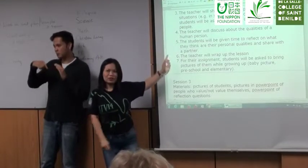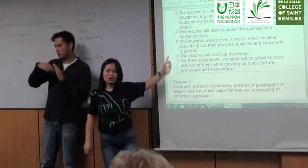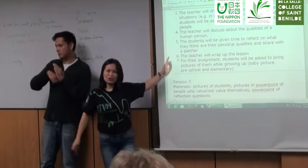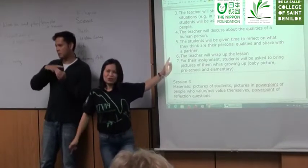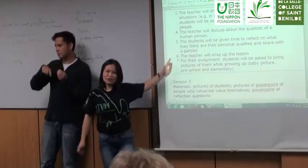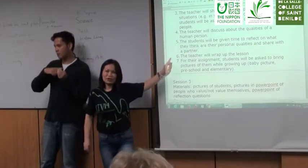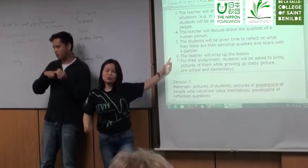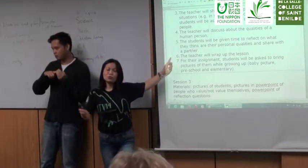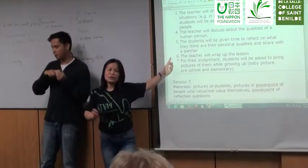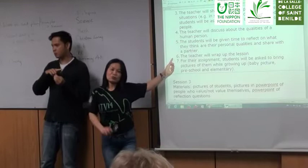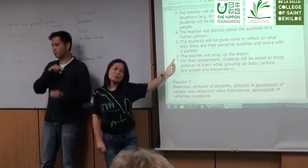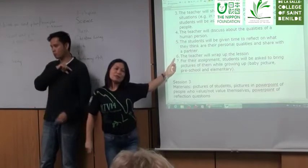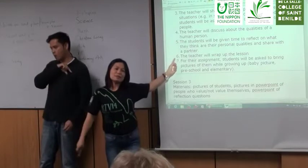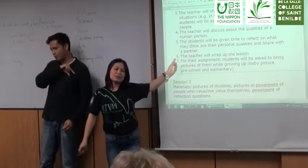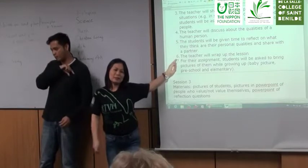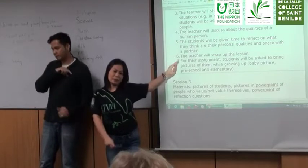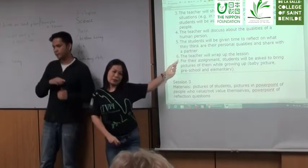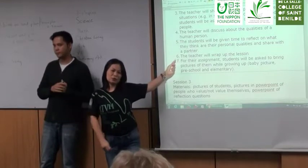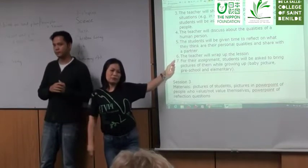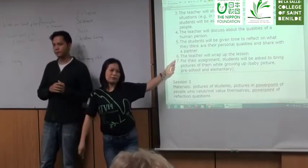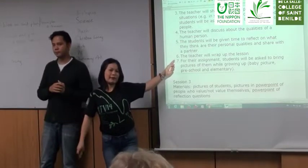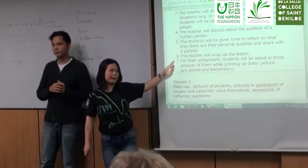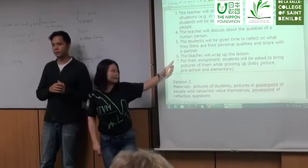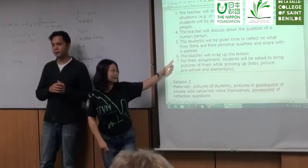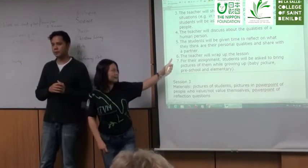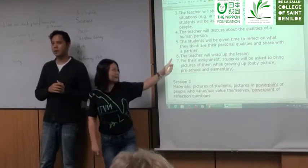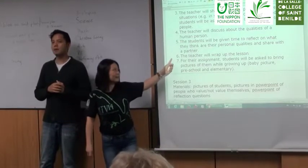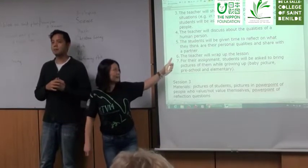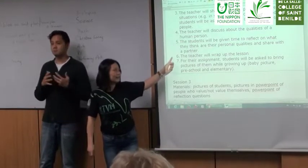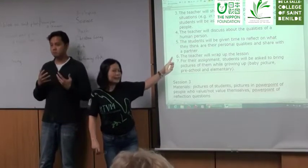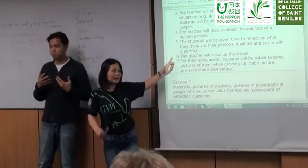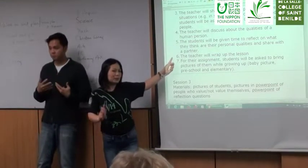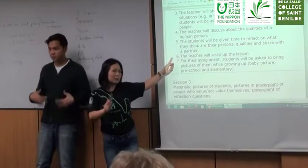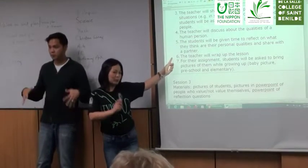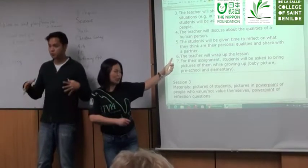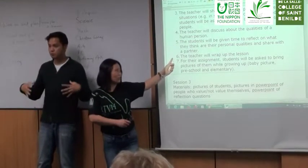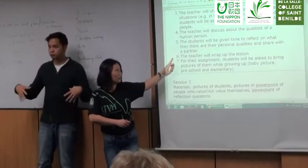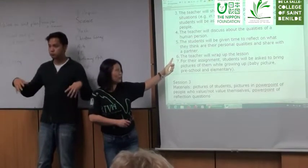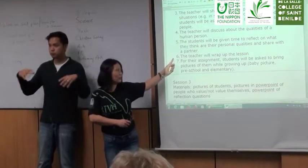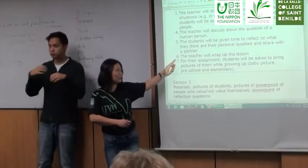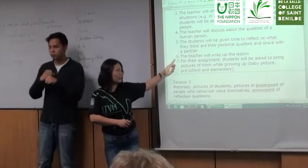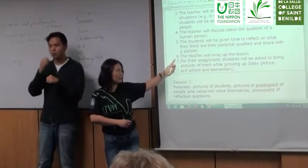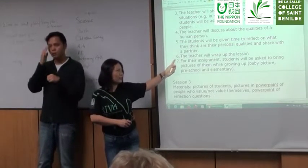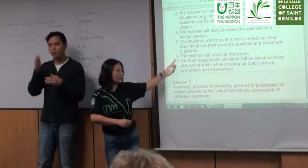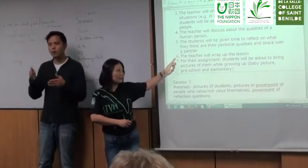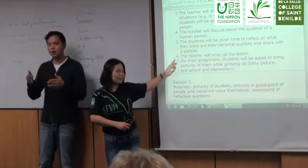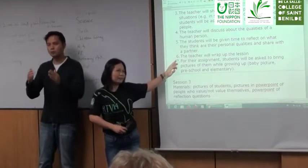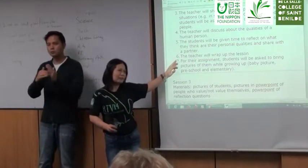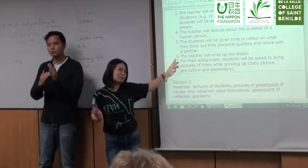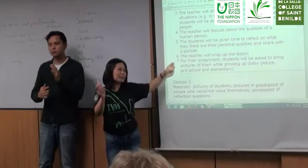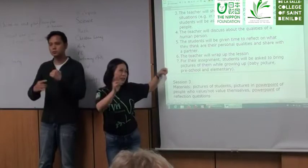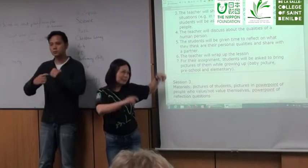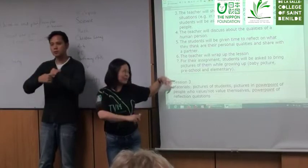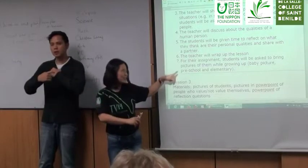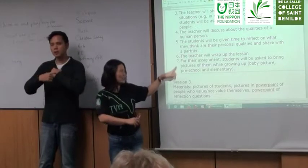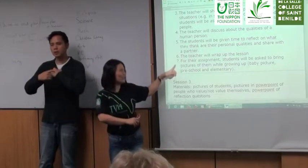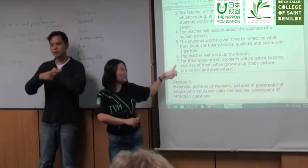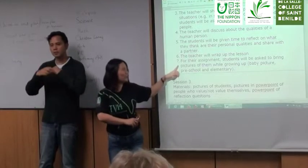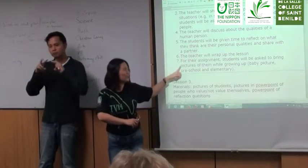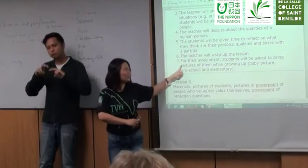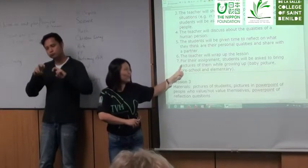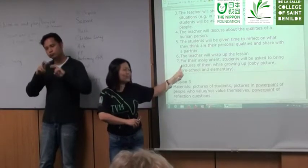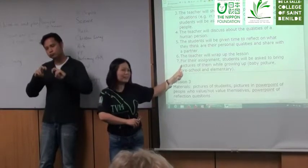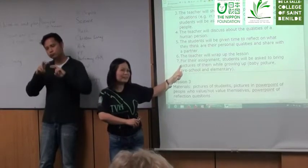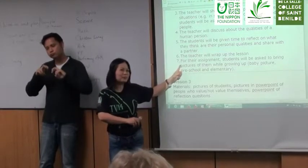again, the students will be given time again to reflect with partner. Then wrapping up the